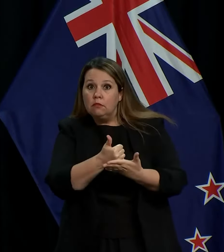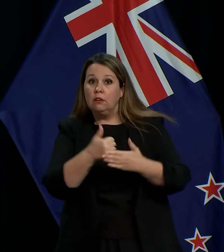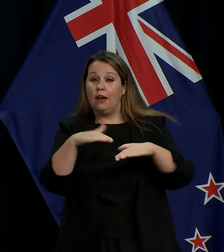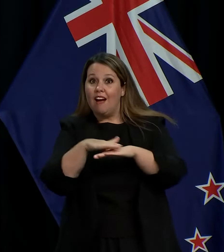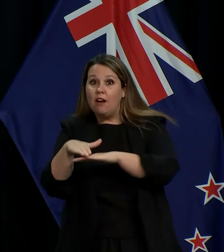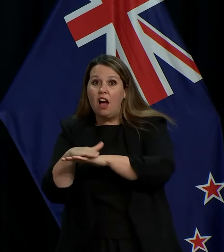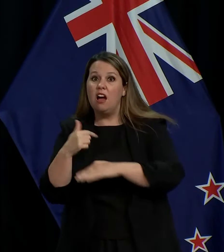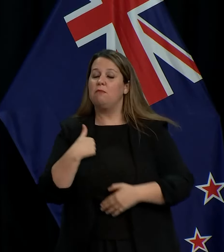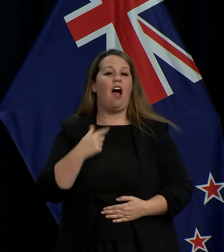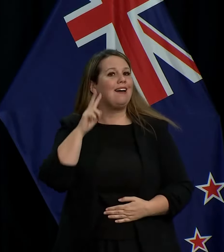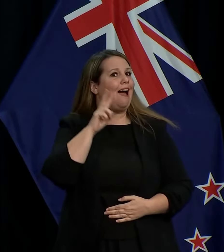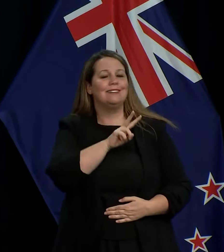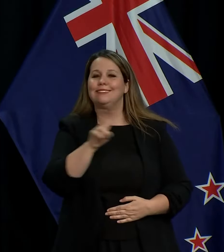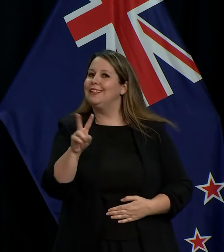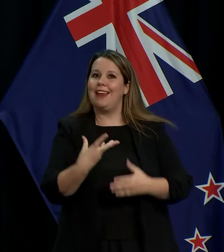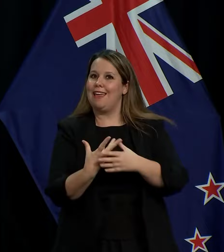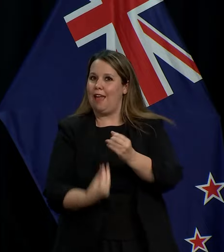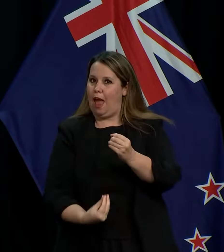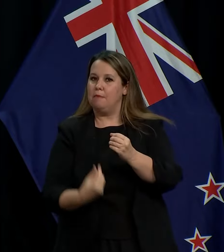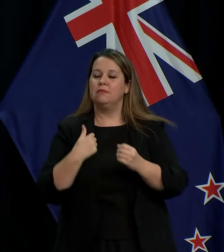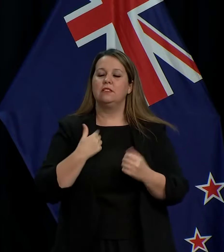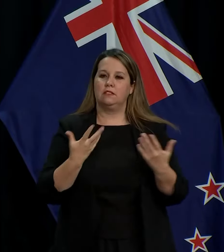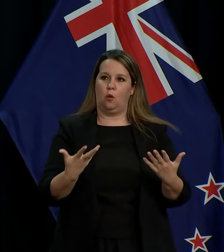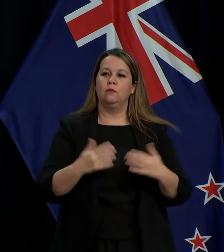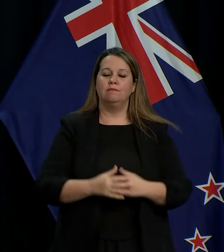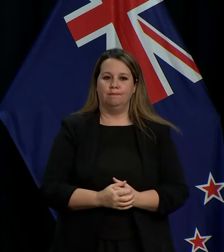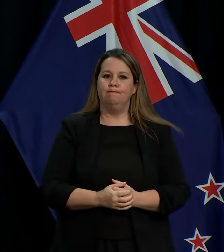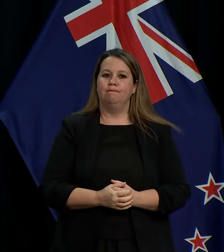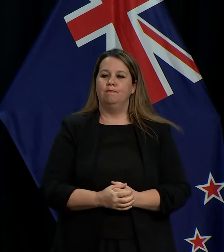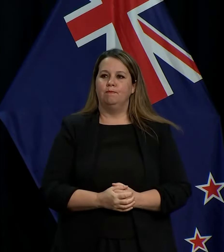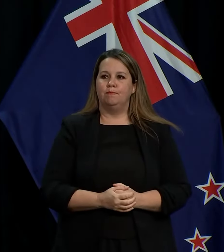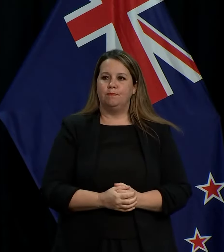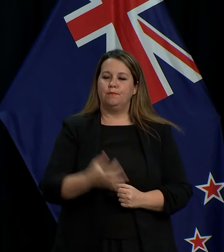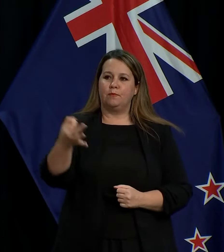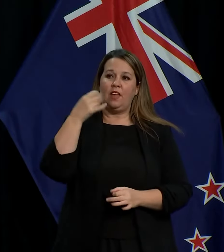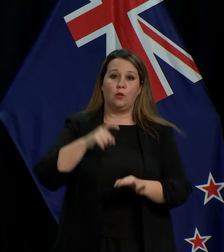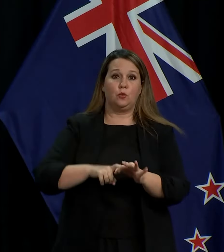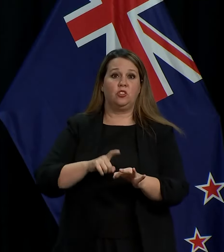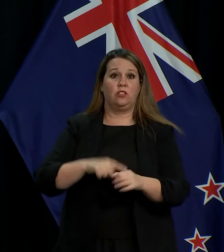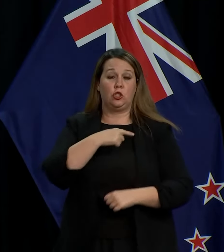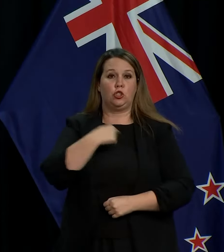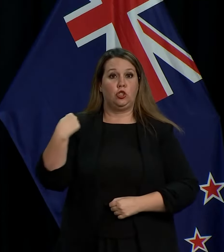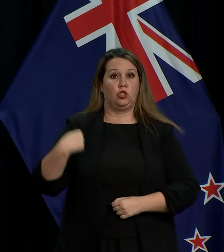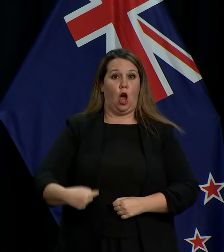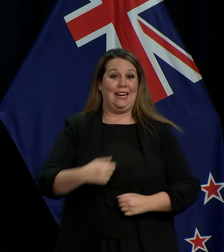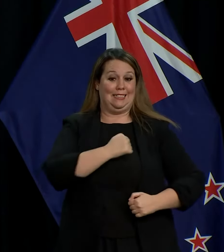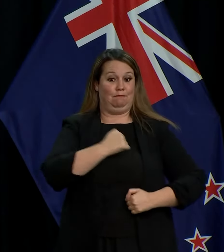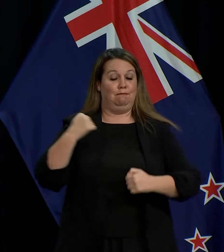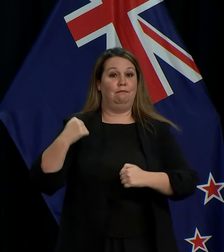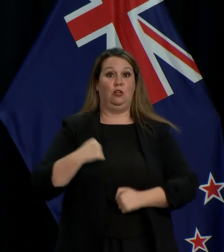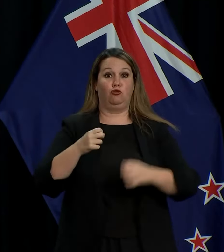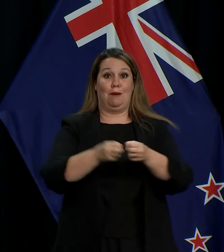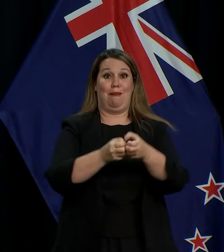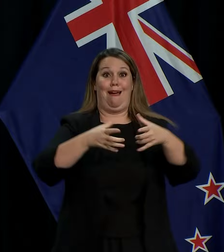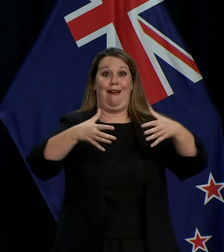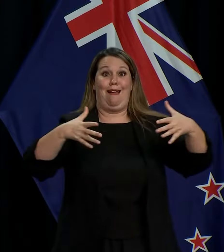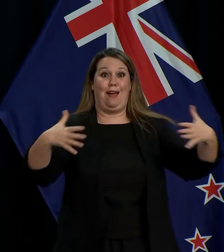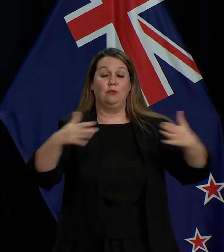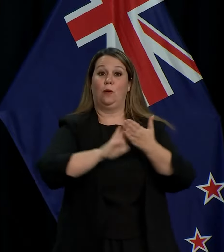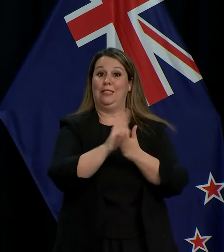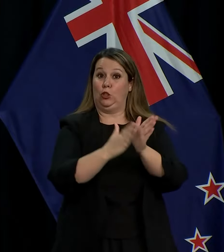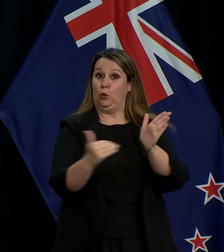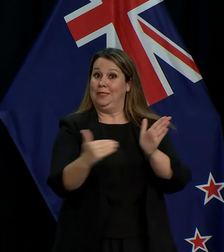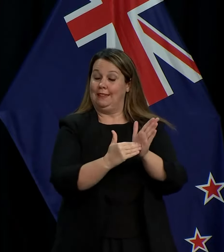these arrangements. If there are a greater number of Chinese military or police staff there, would you want to withdraw New Zealand staff? That's not a decision we've